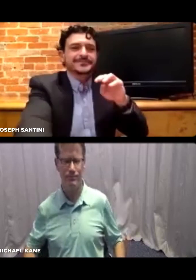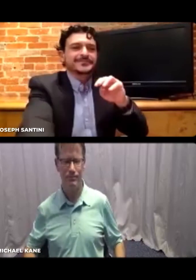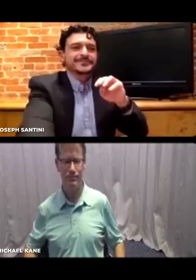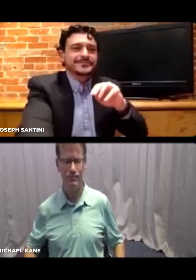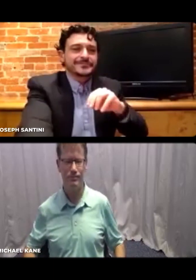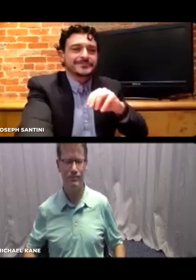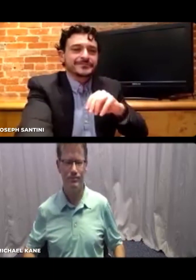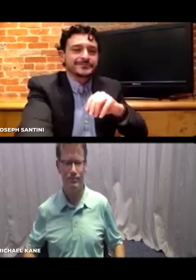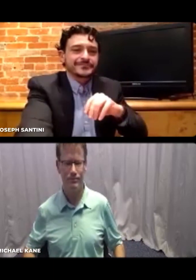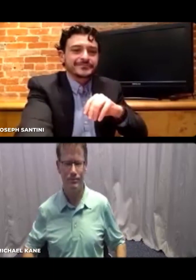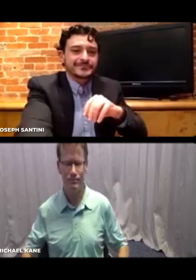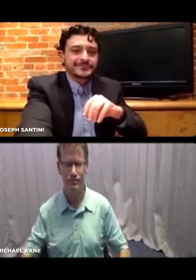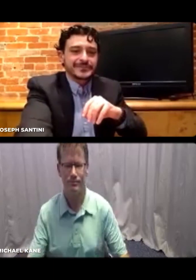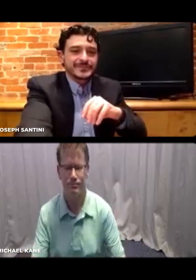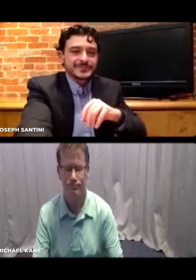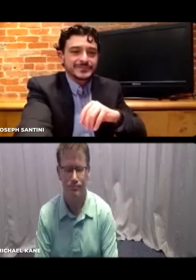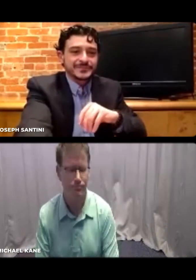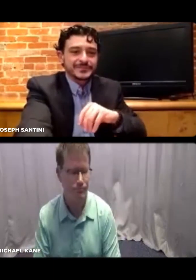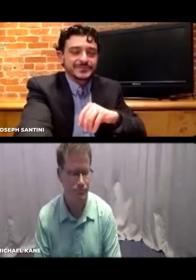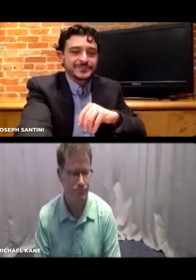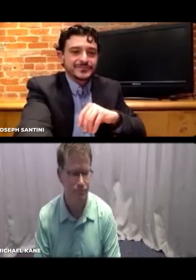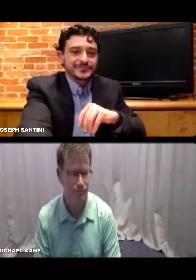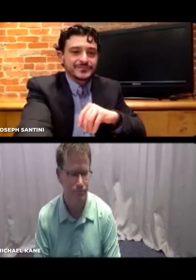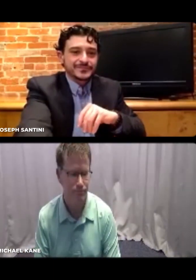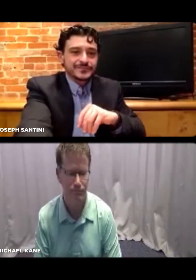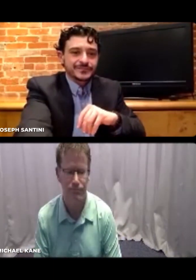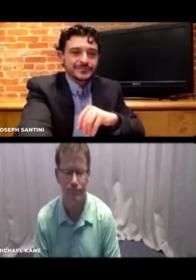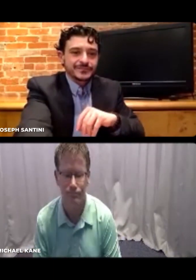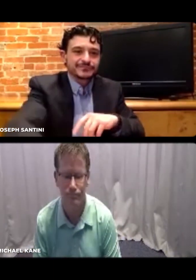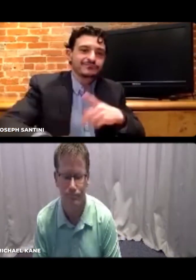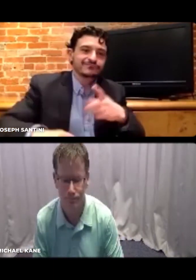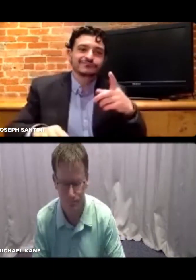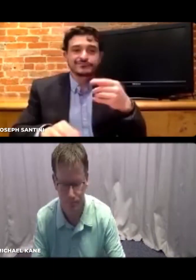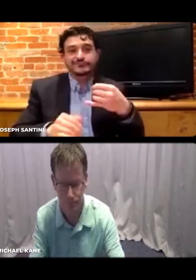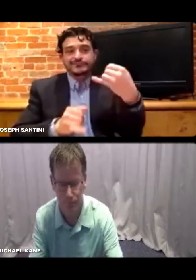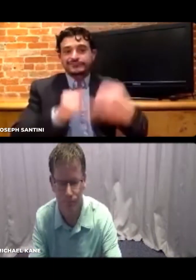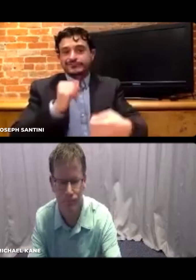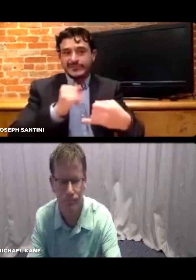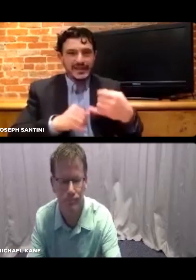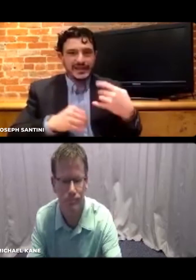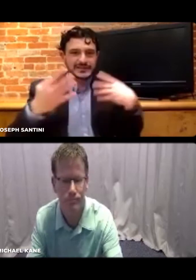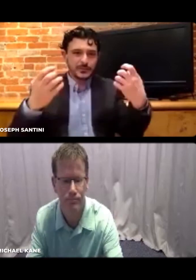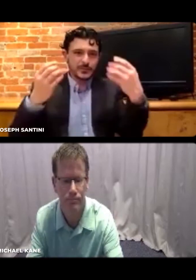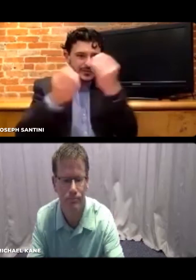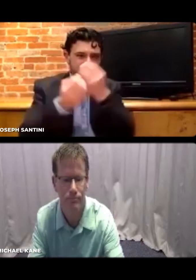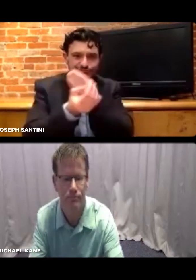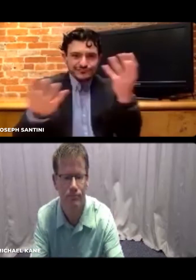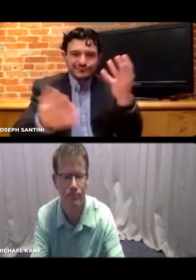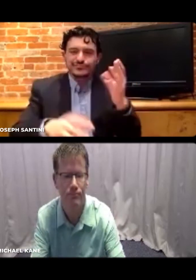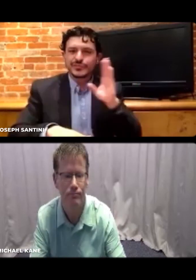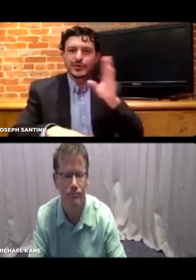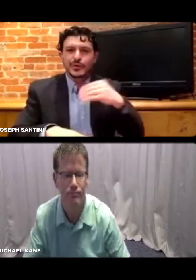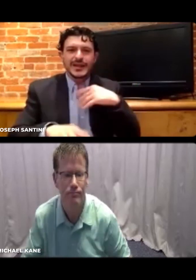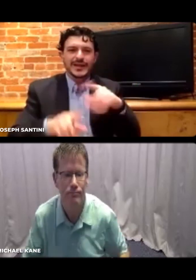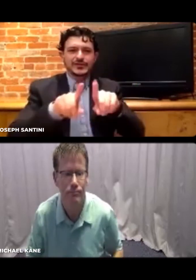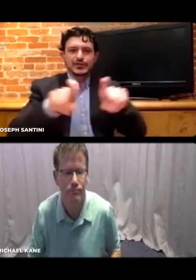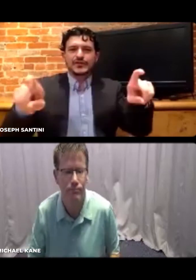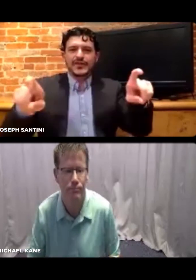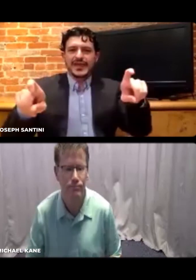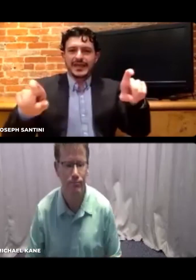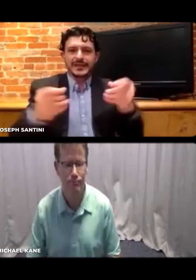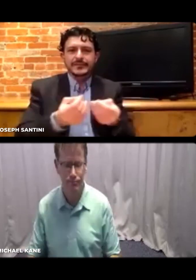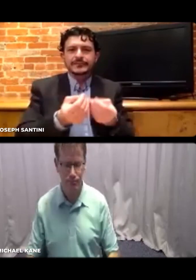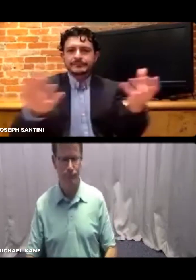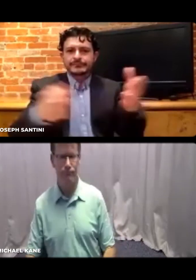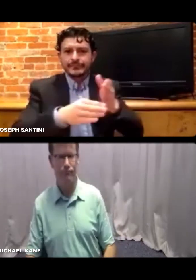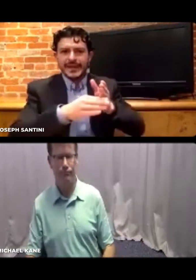And here's our final slide. I do want everyone to know that we have a survey that